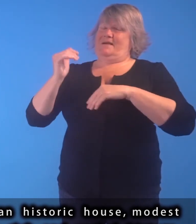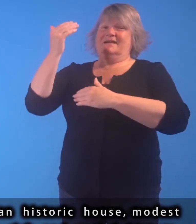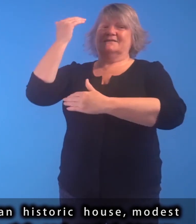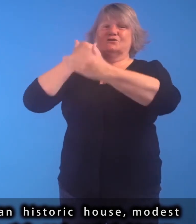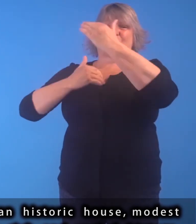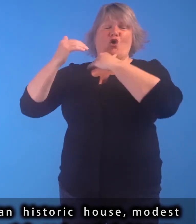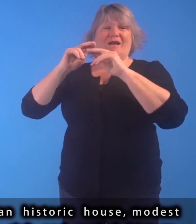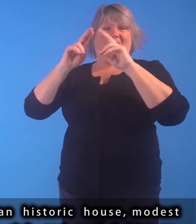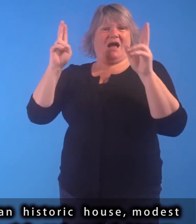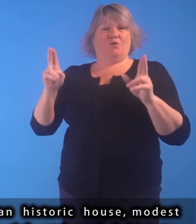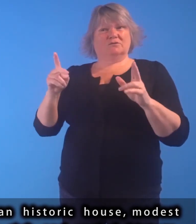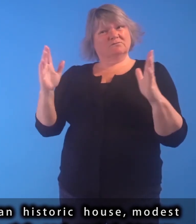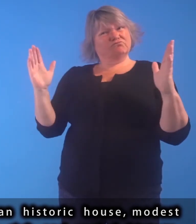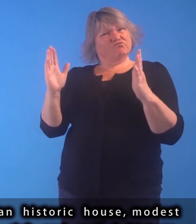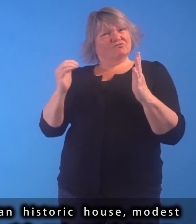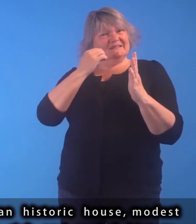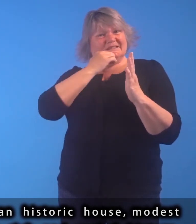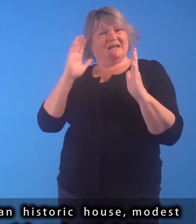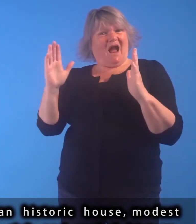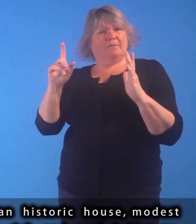Nichol.